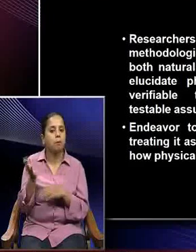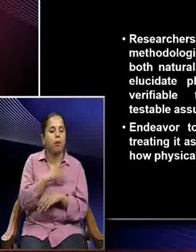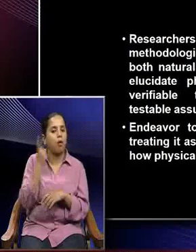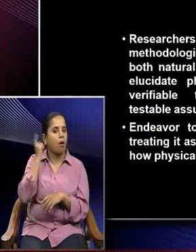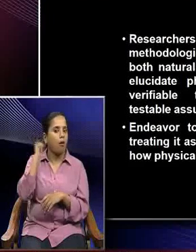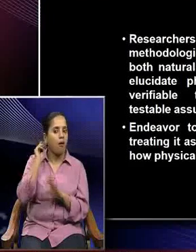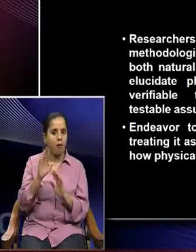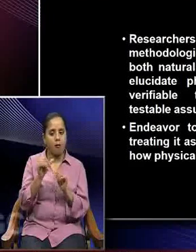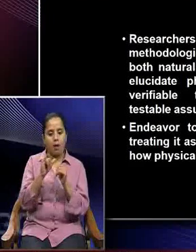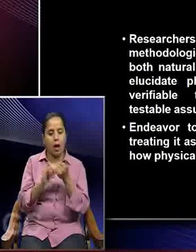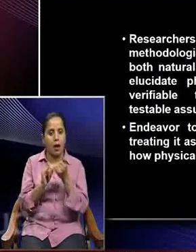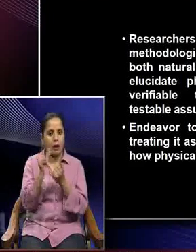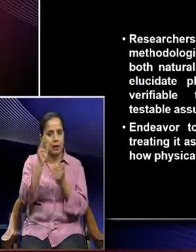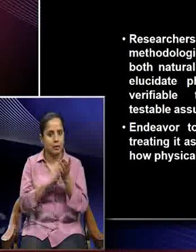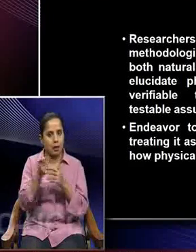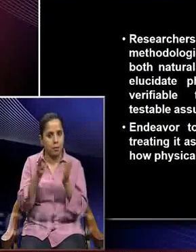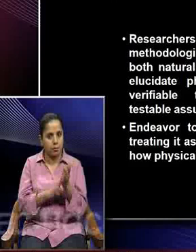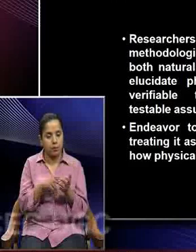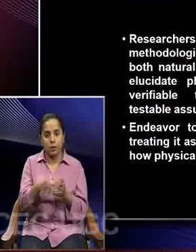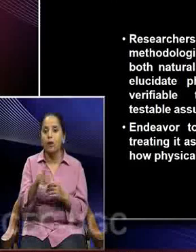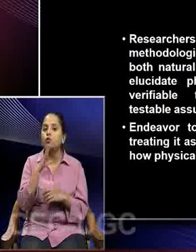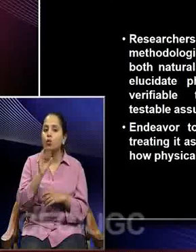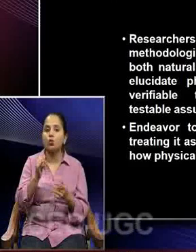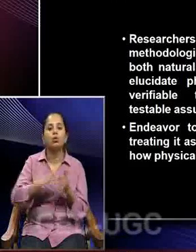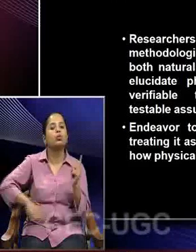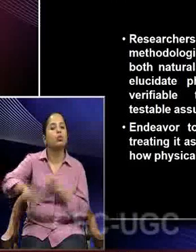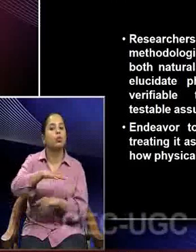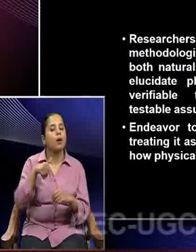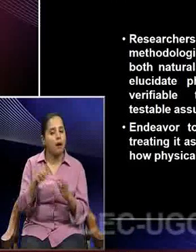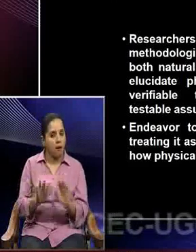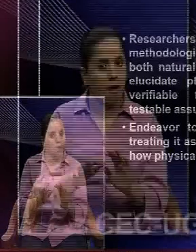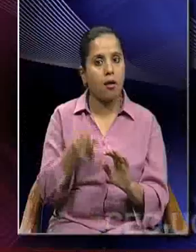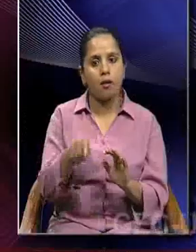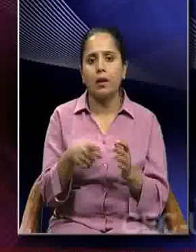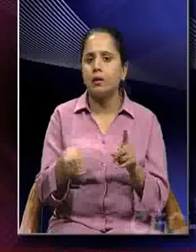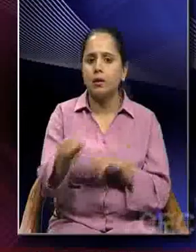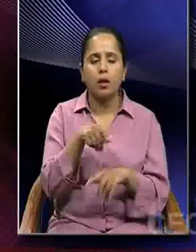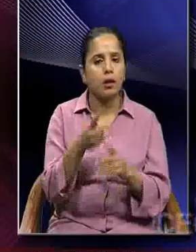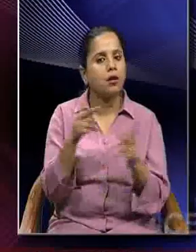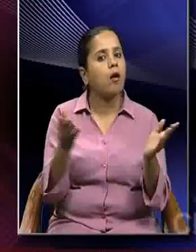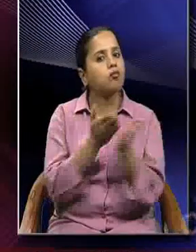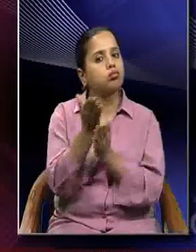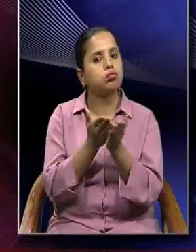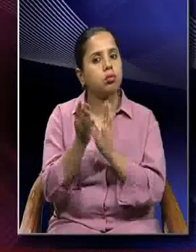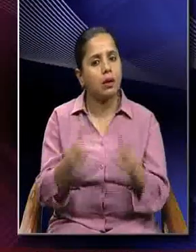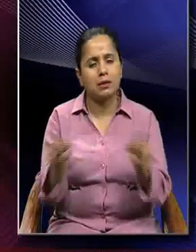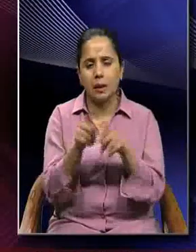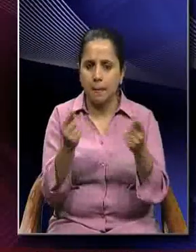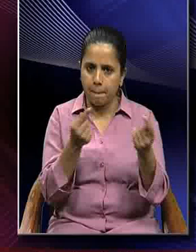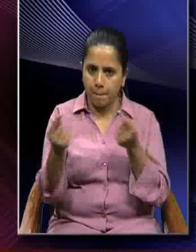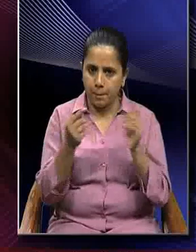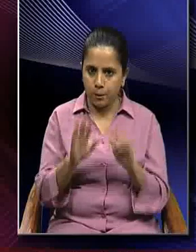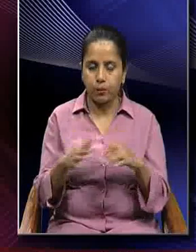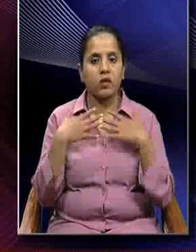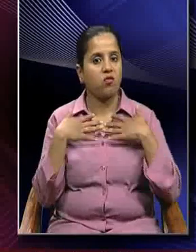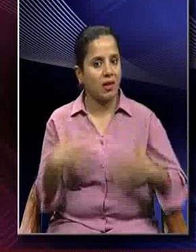It endeavors to simplify social reality by treating it as a set of variables, similar to how